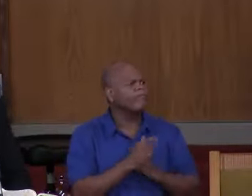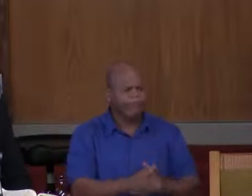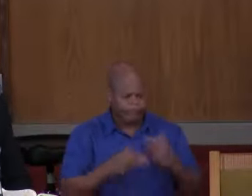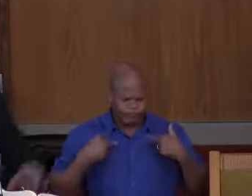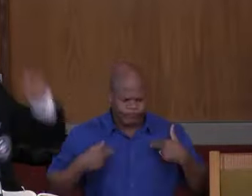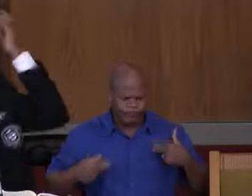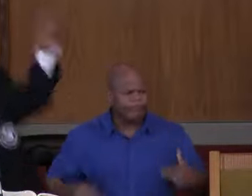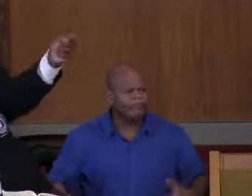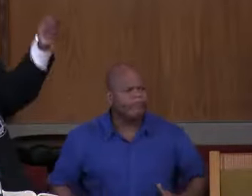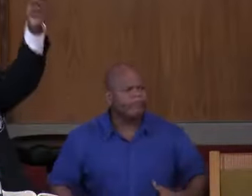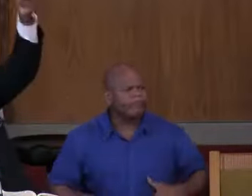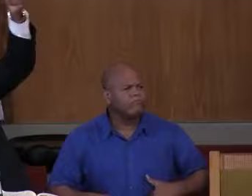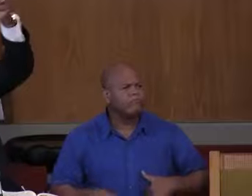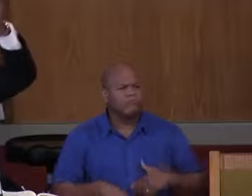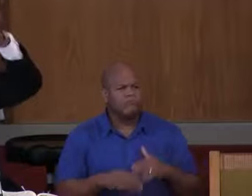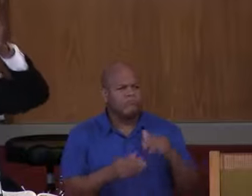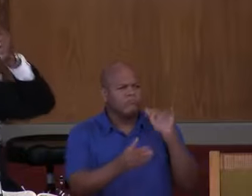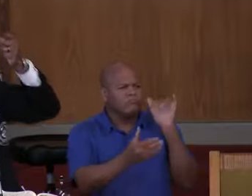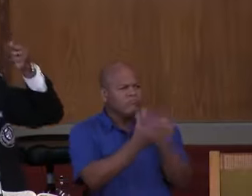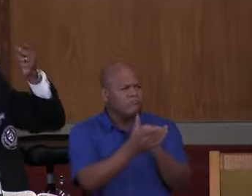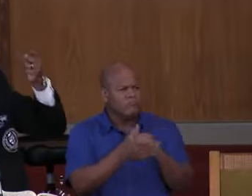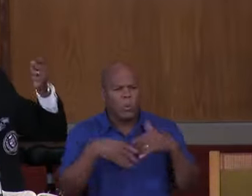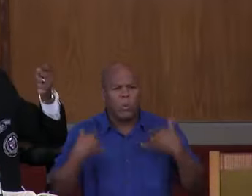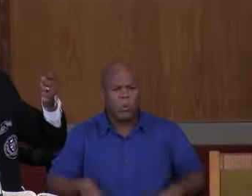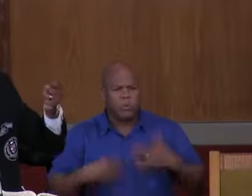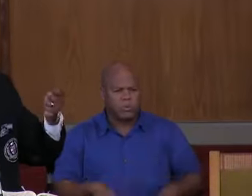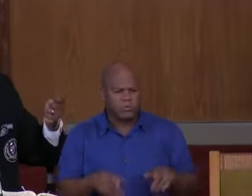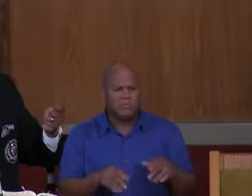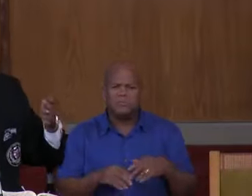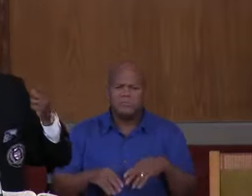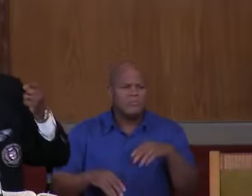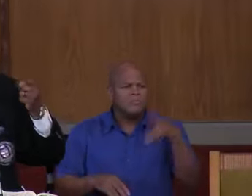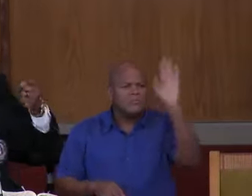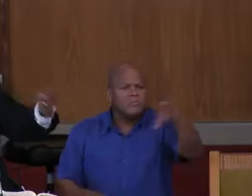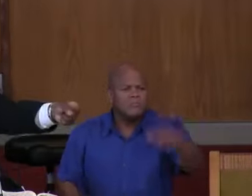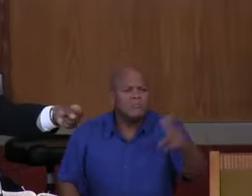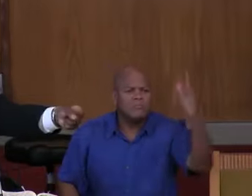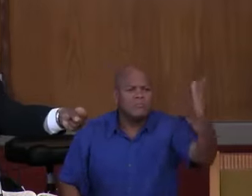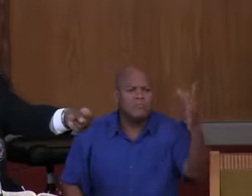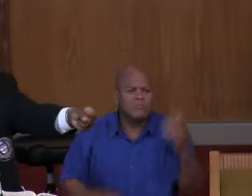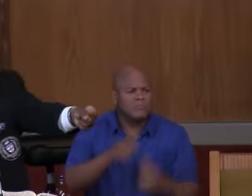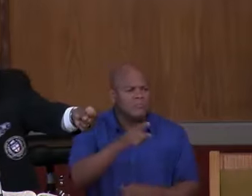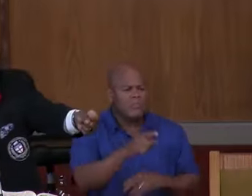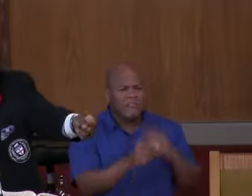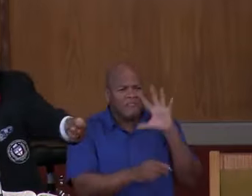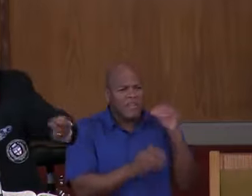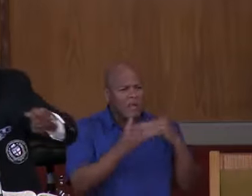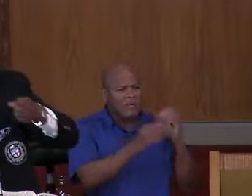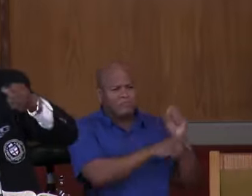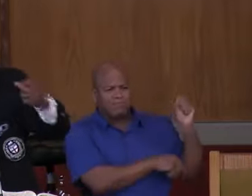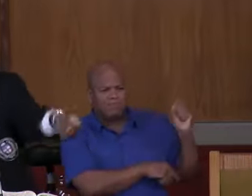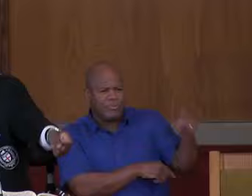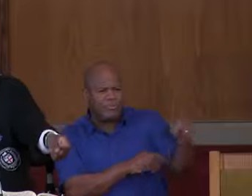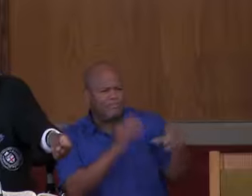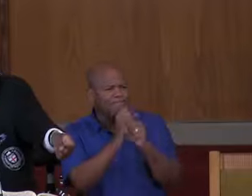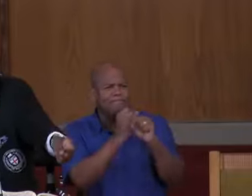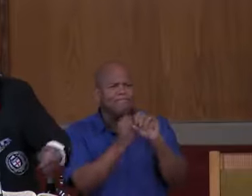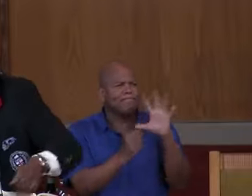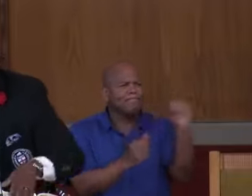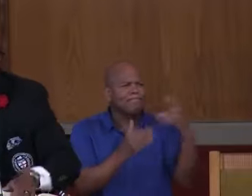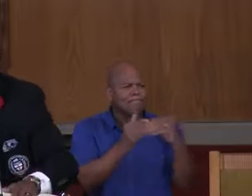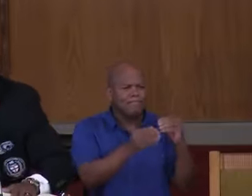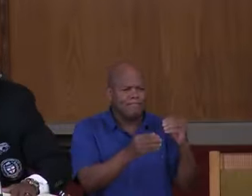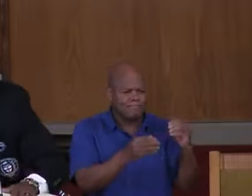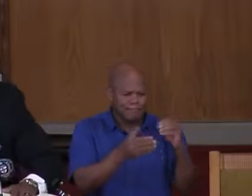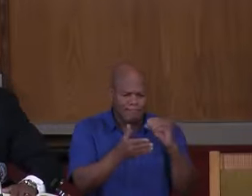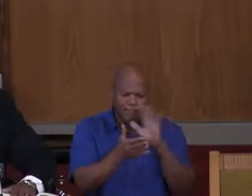human being. Come here, child of God. You don't have to send me a $50 offering to get a $50 cloth